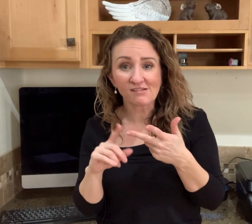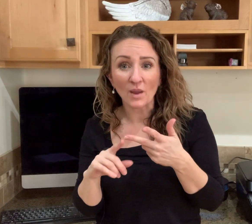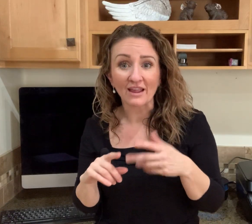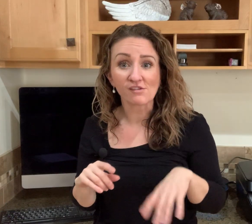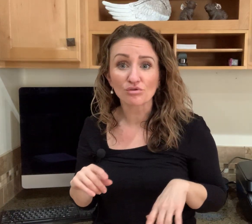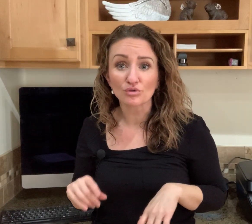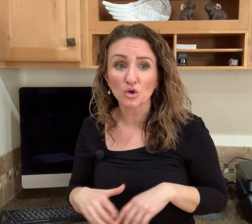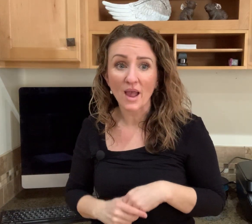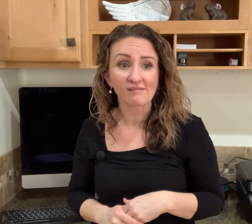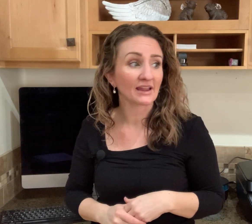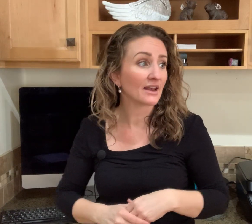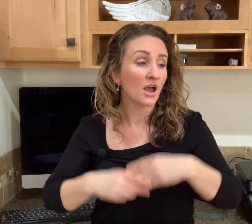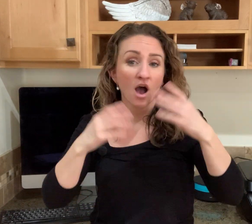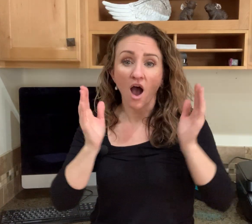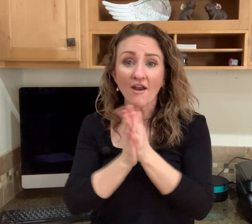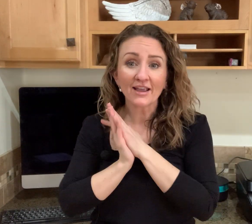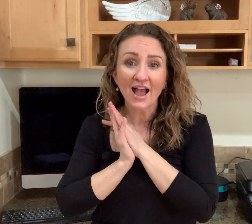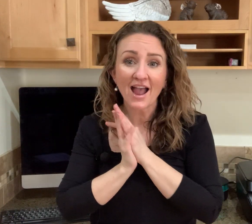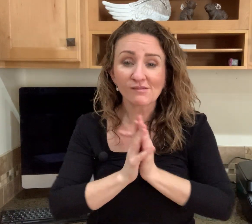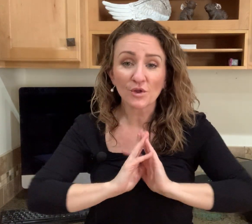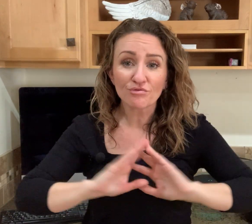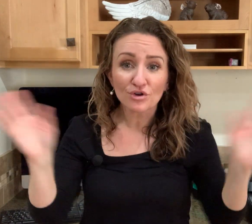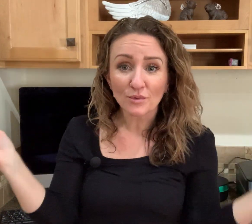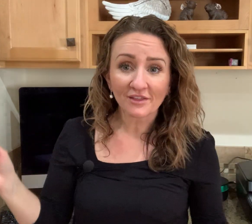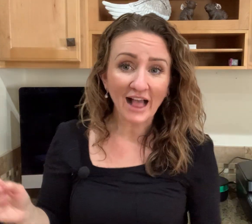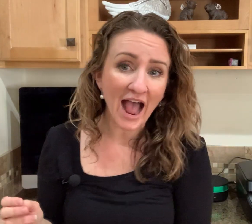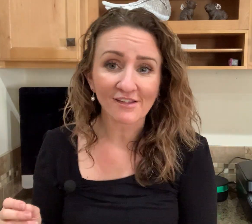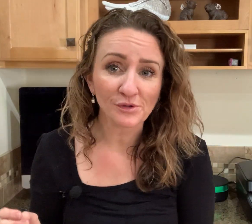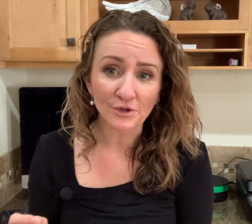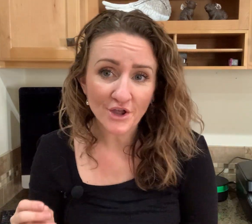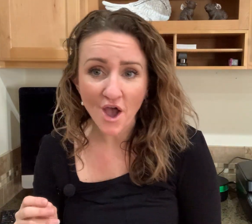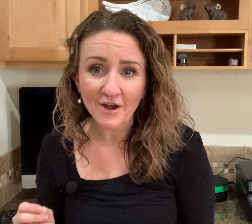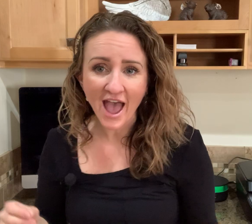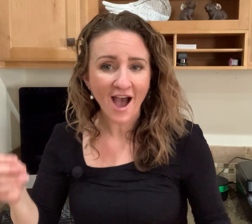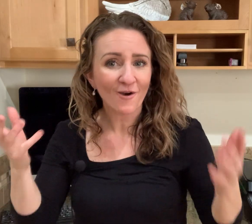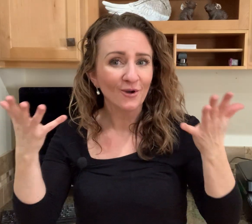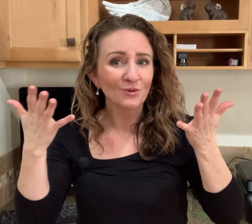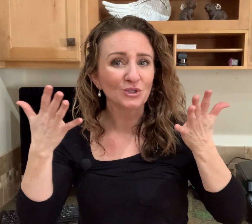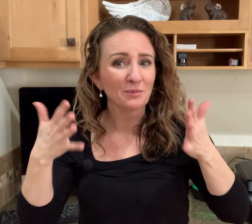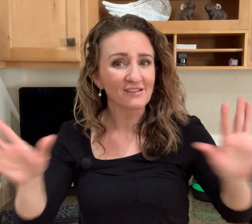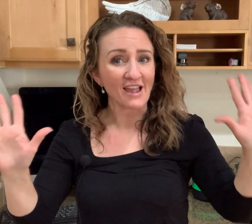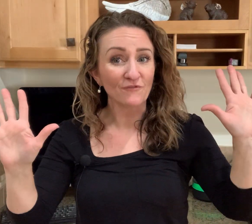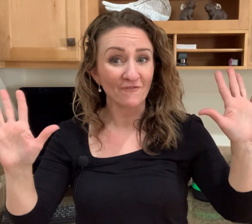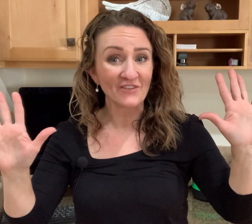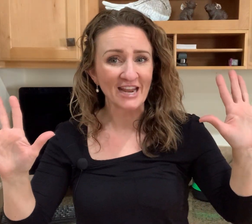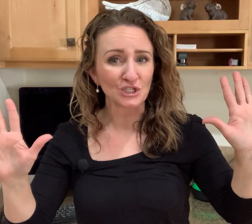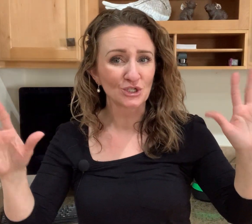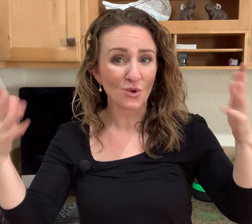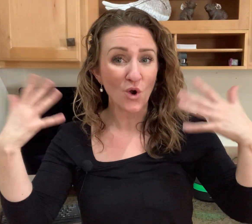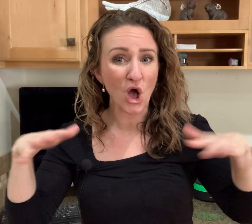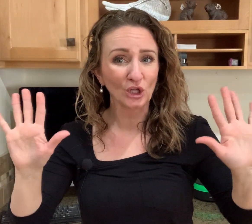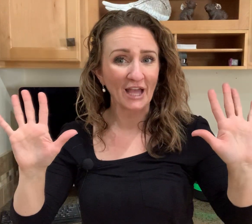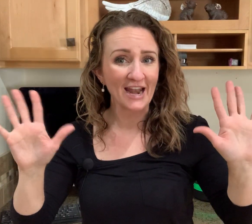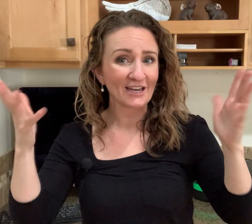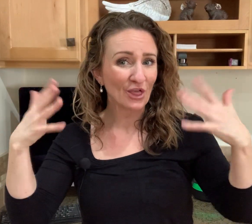way is through as in, all right guys, we're through with class, you can go now, which would be the sign for finished or all done,